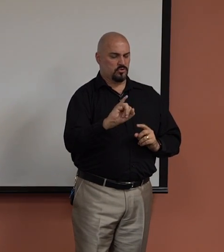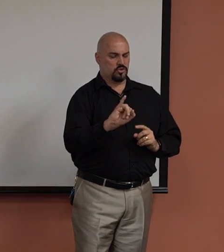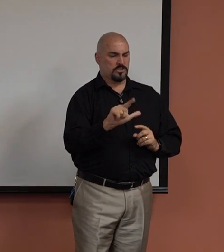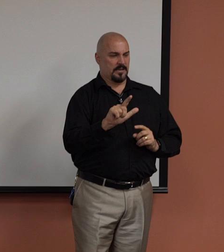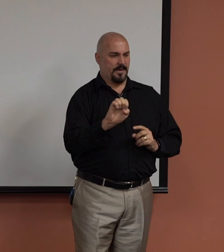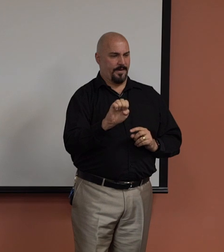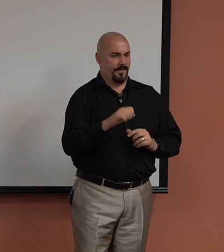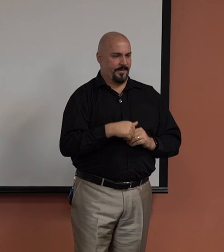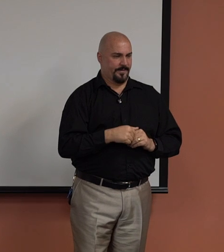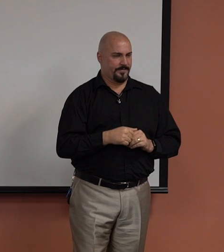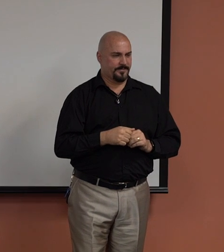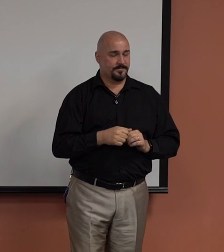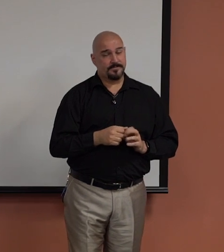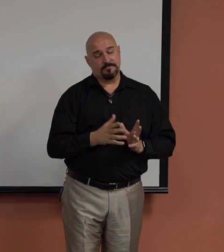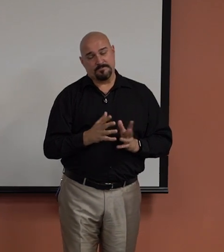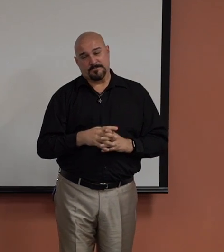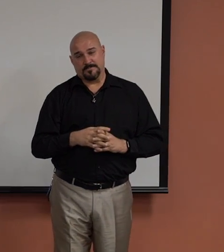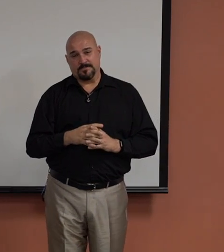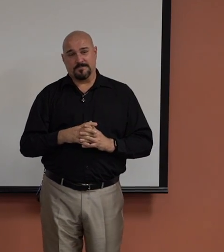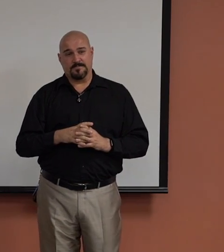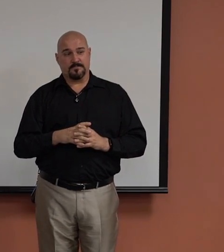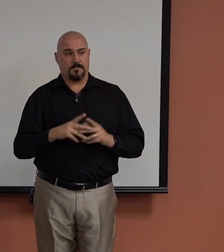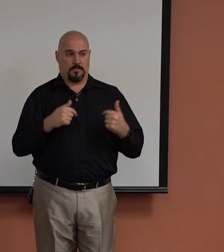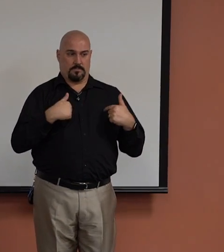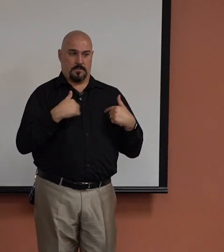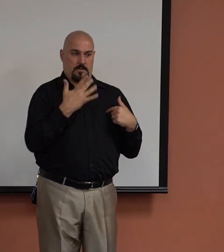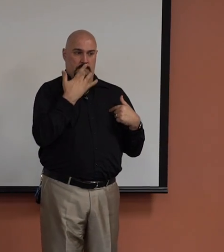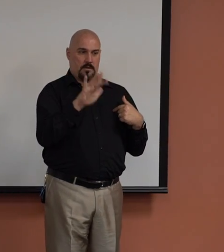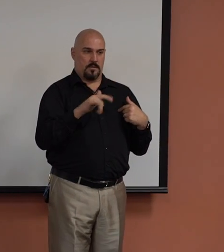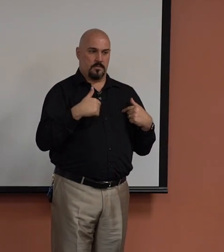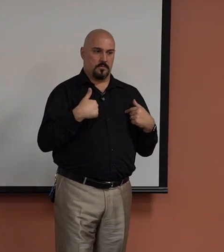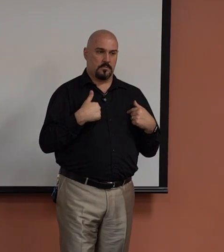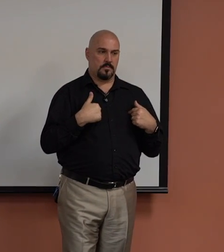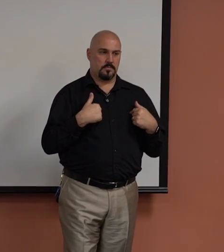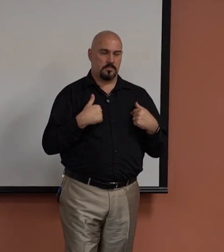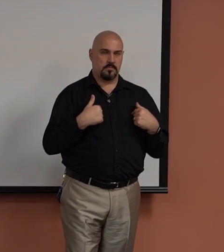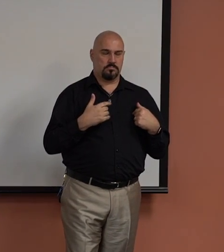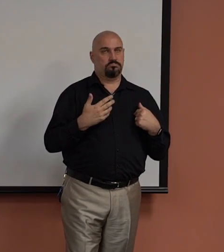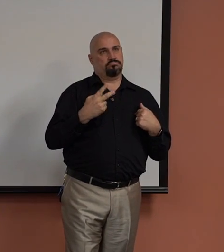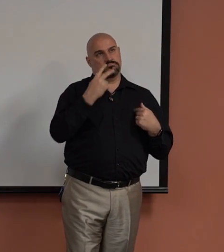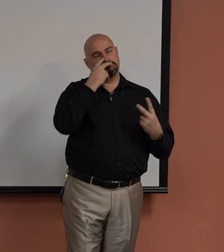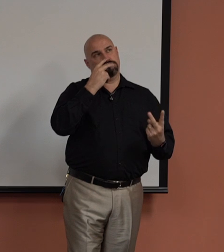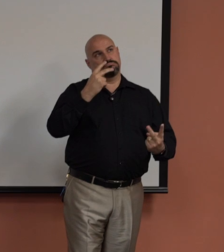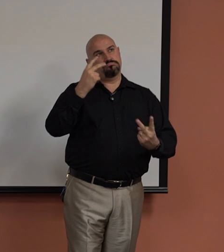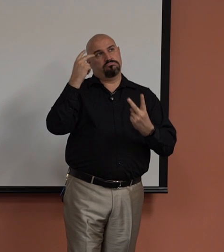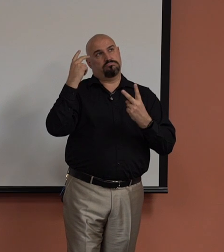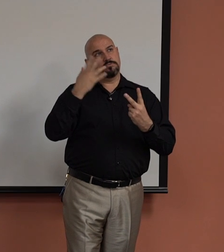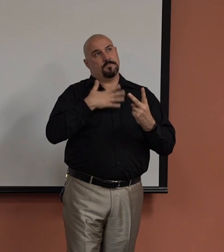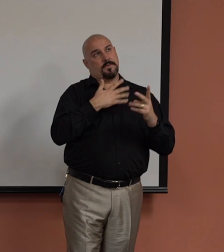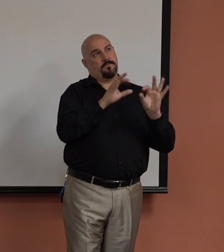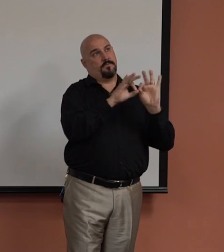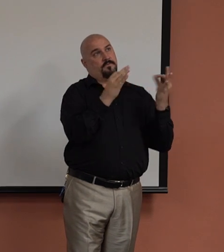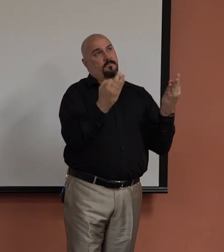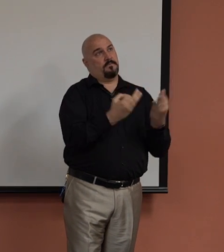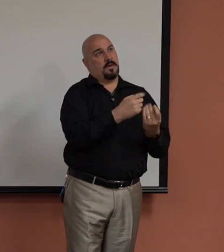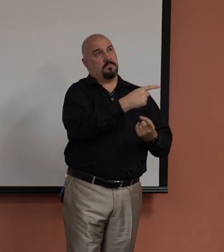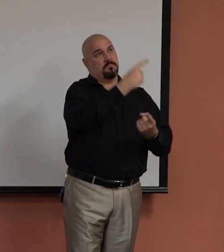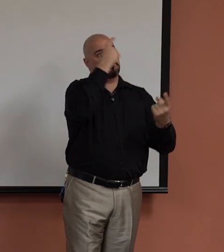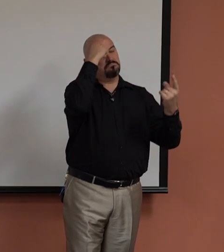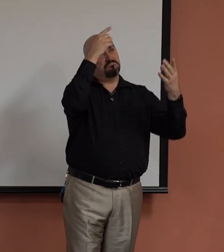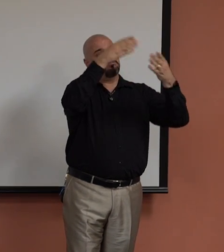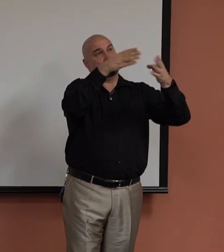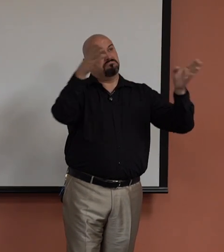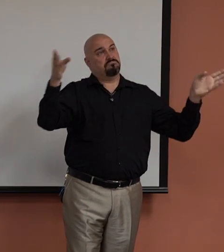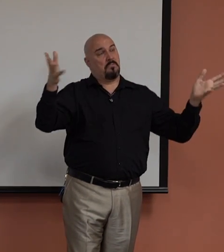So, you know, but I was fortunate, you know, they were open to,